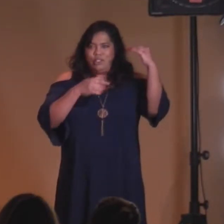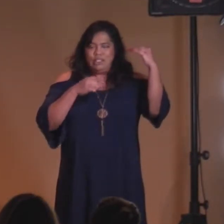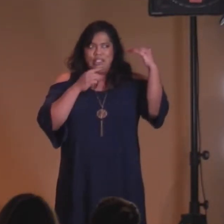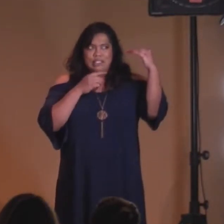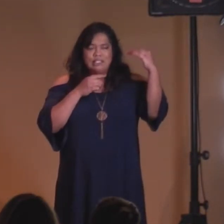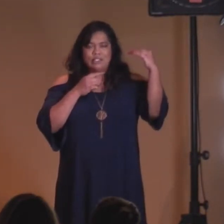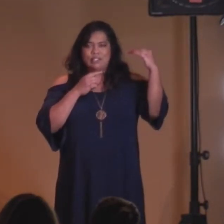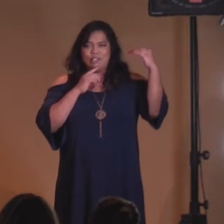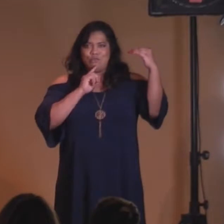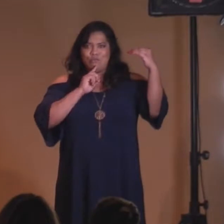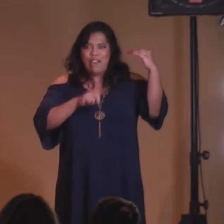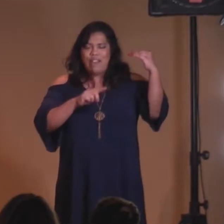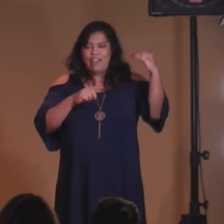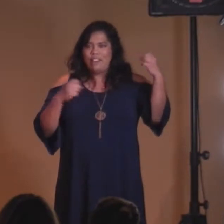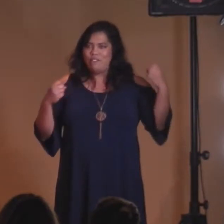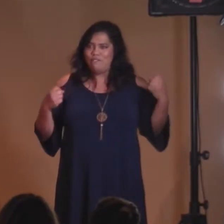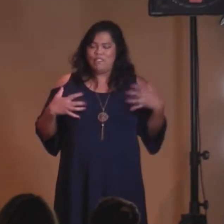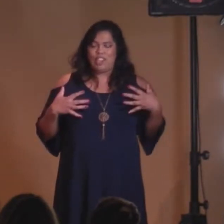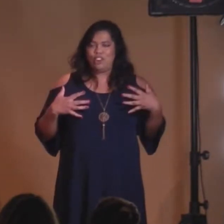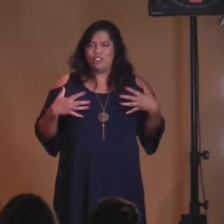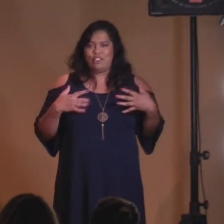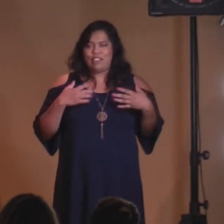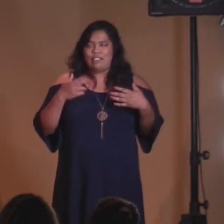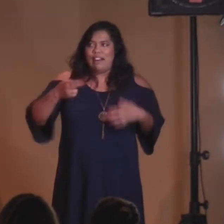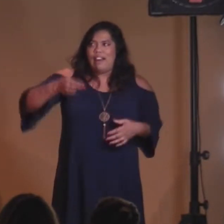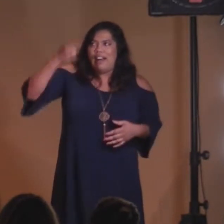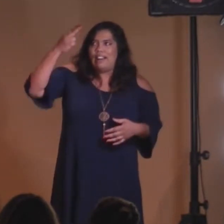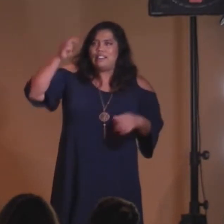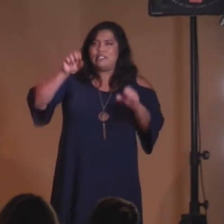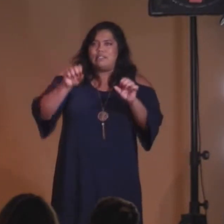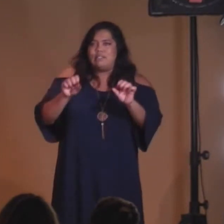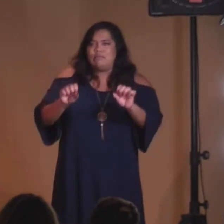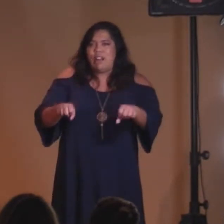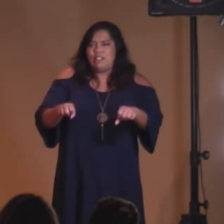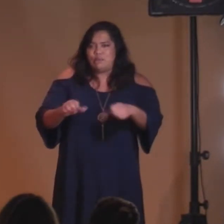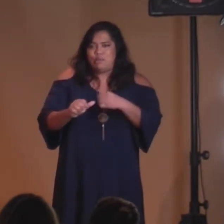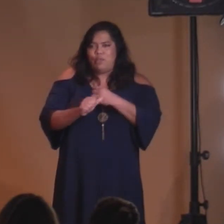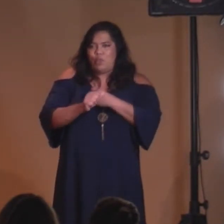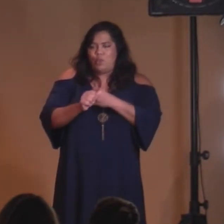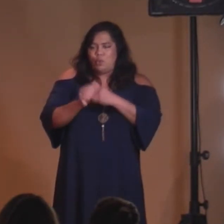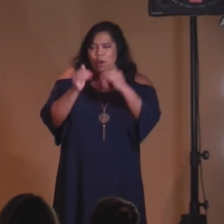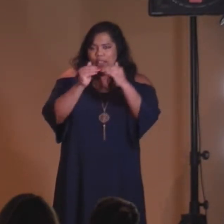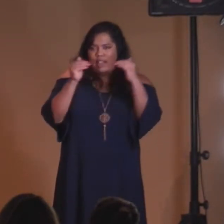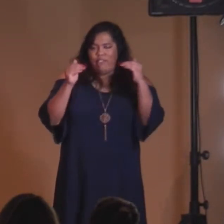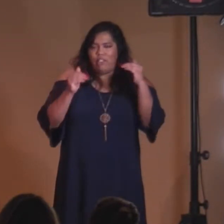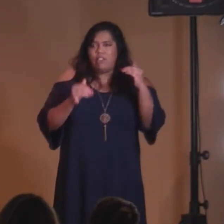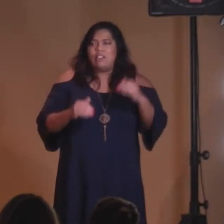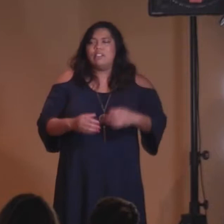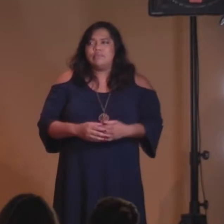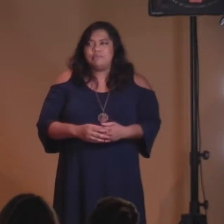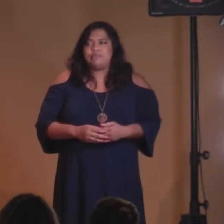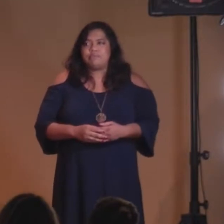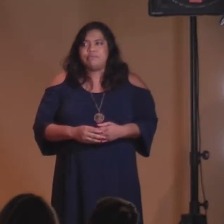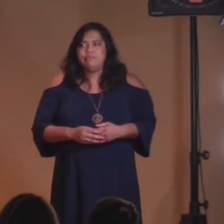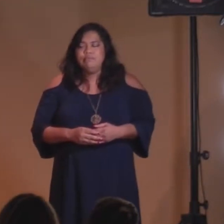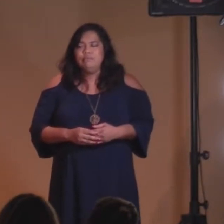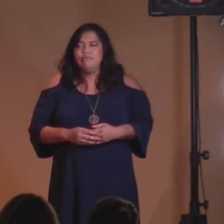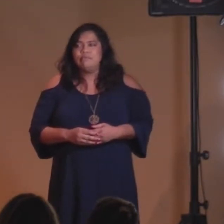Like we are operating on the highest possible threat level. For